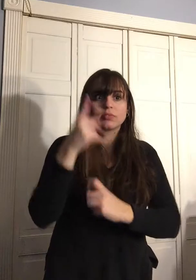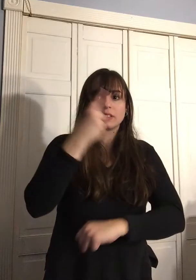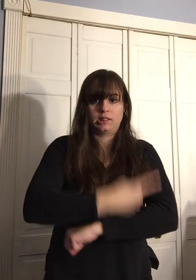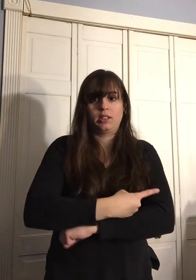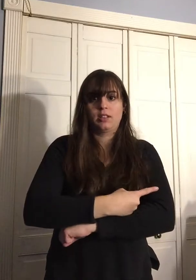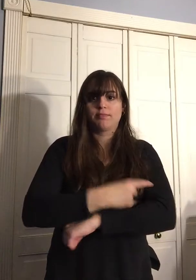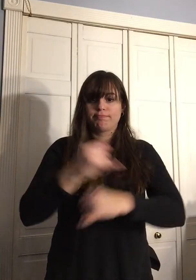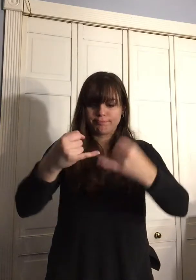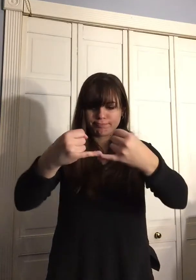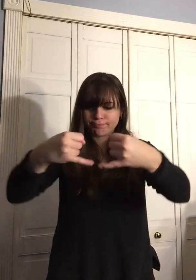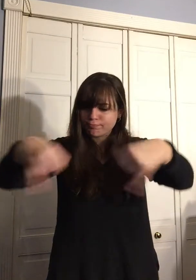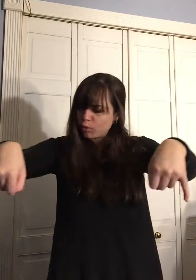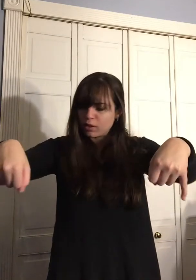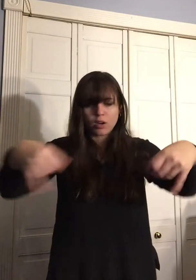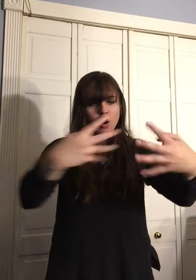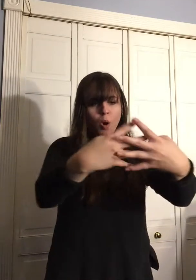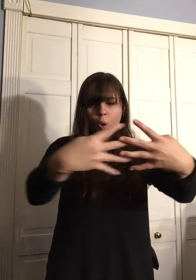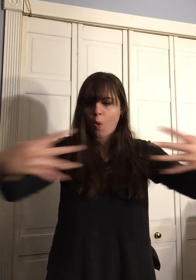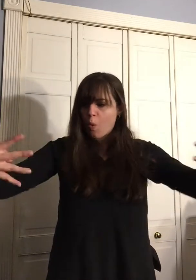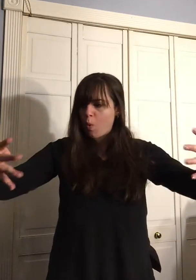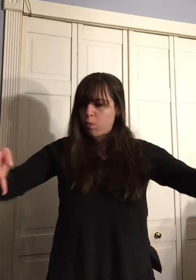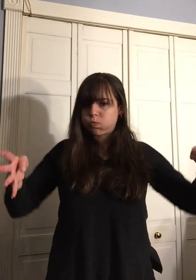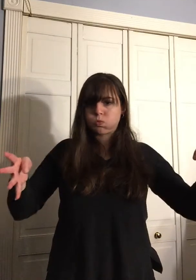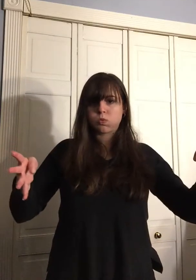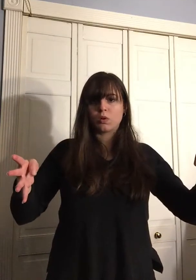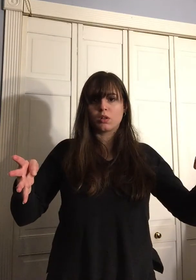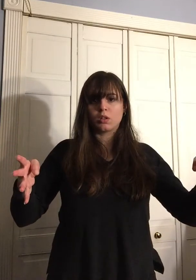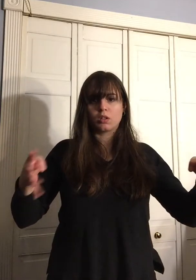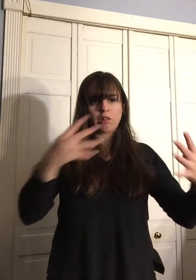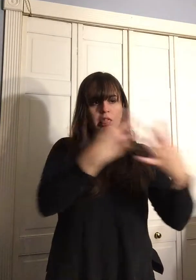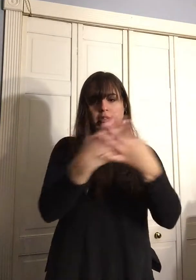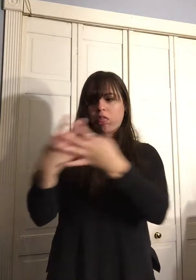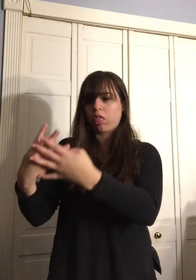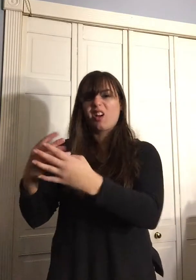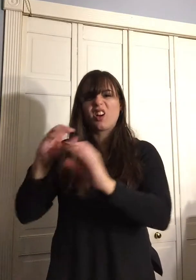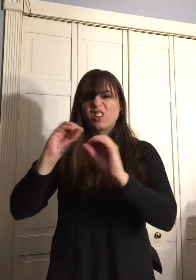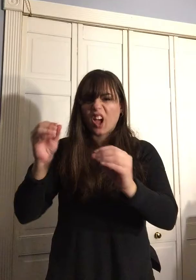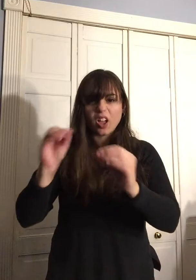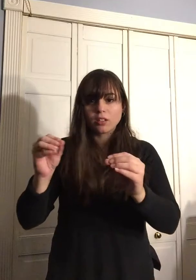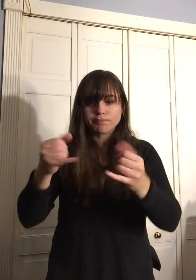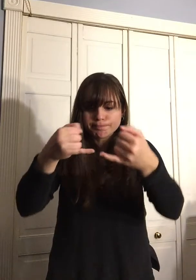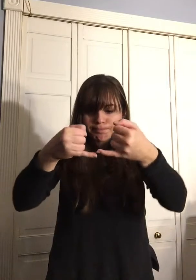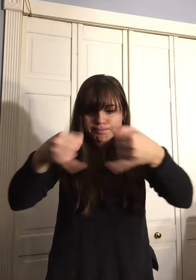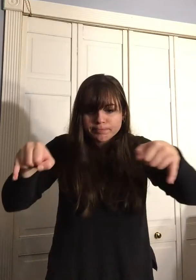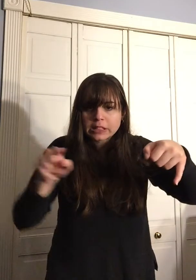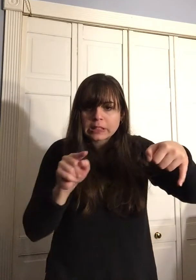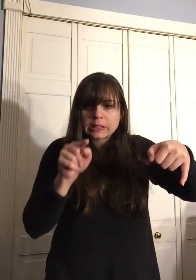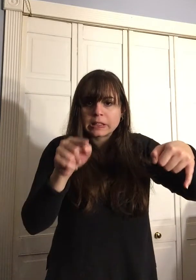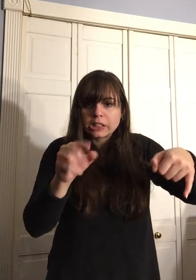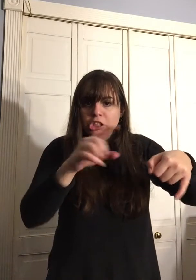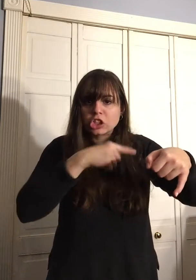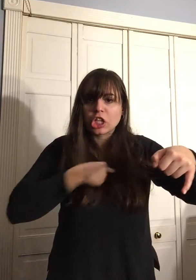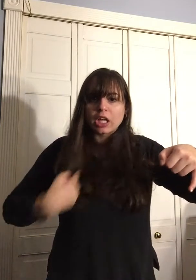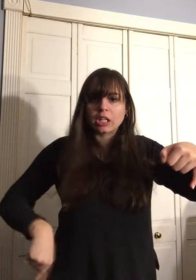We were at the border. It was our last day of filming. There was no